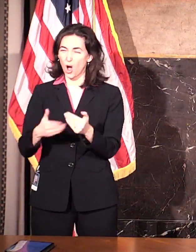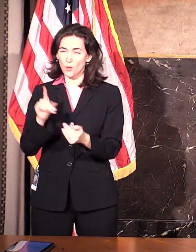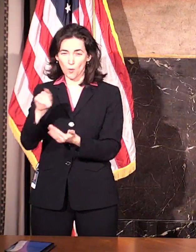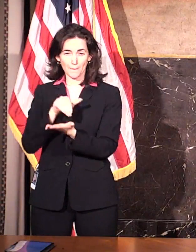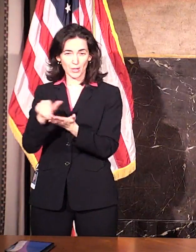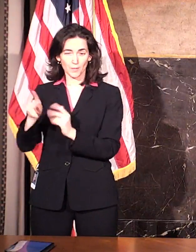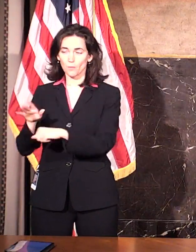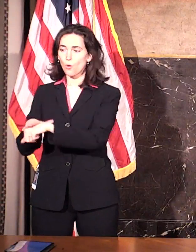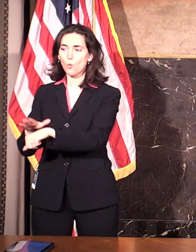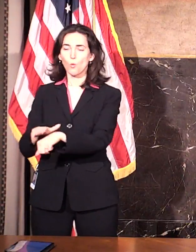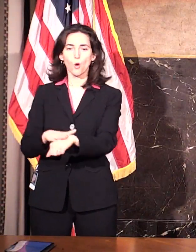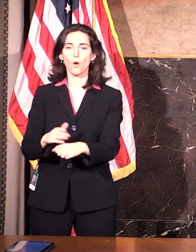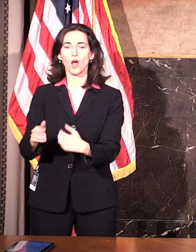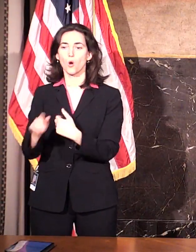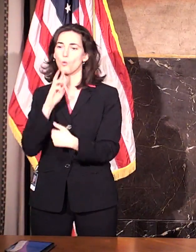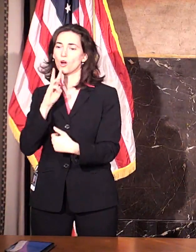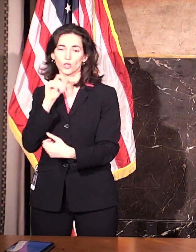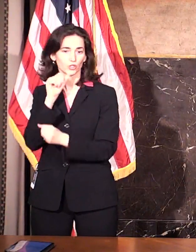across the state.